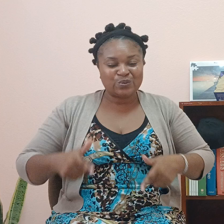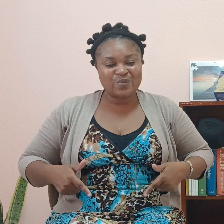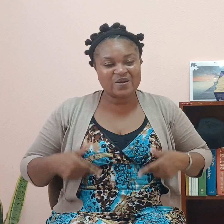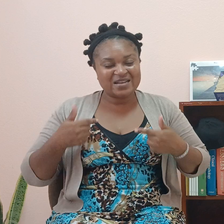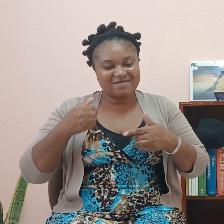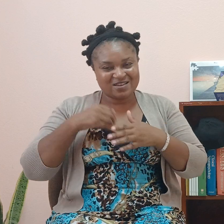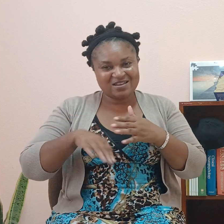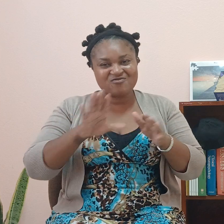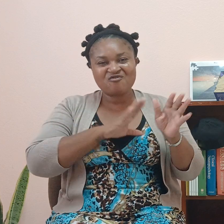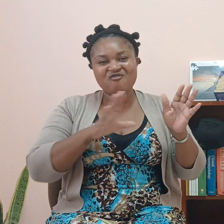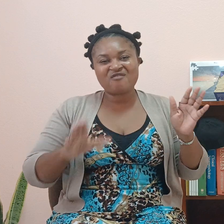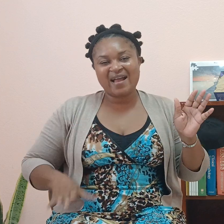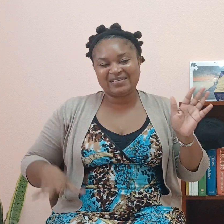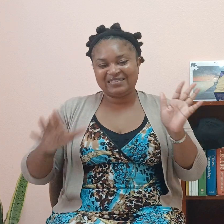Jesus.